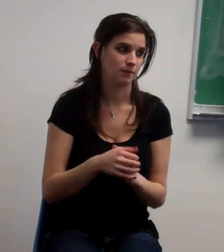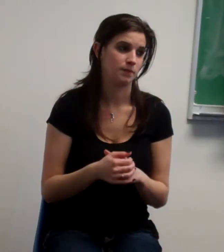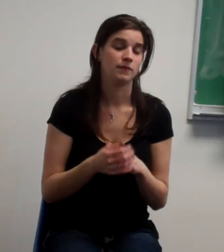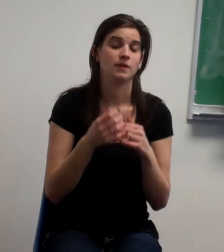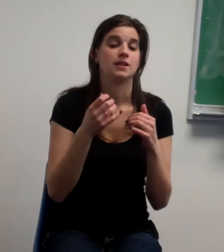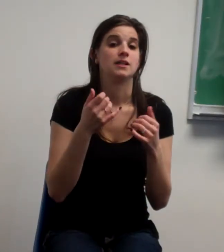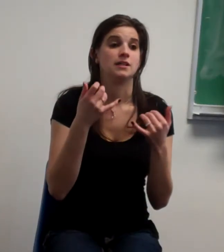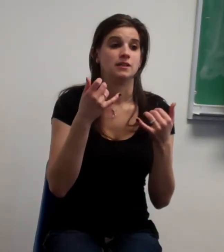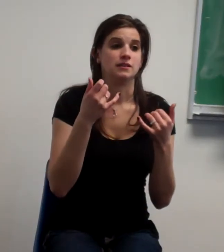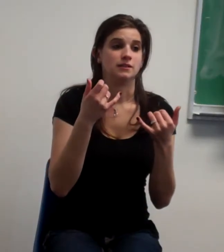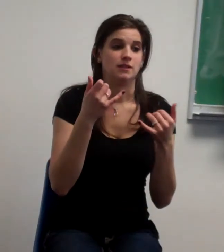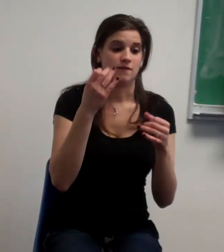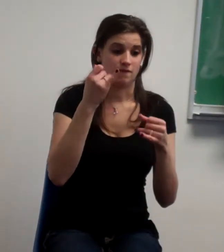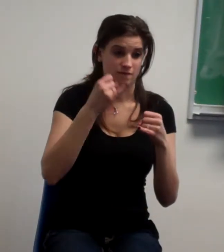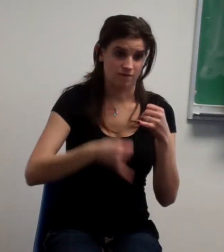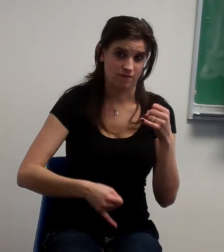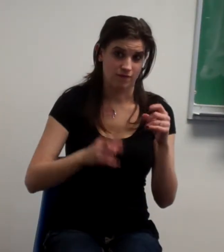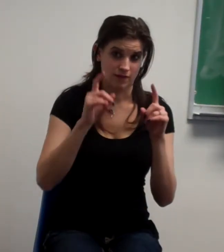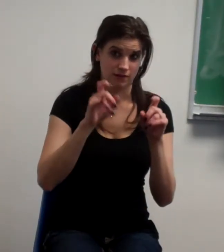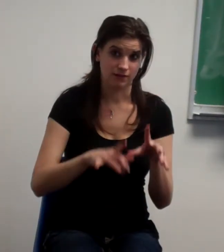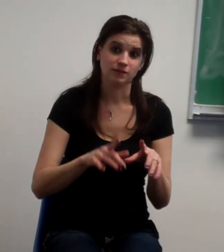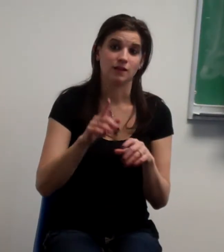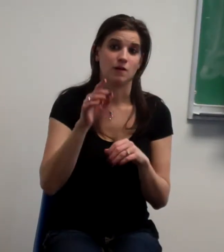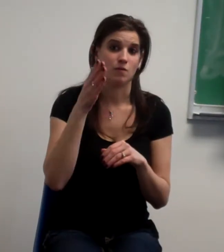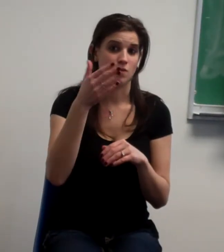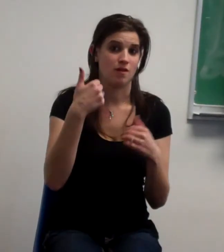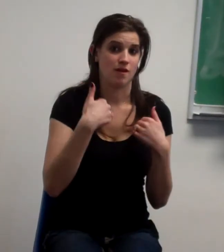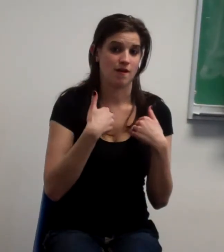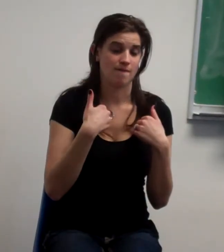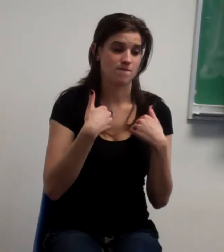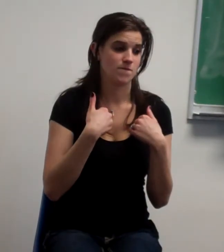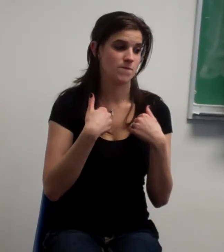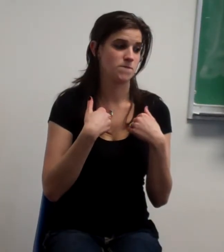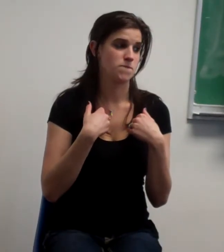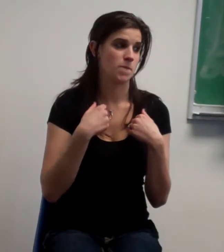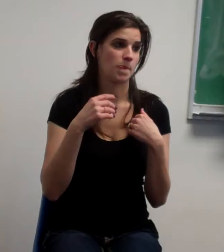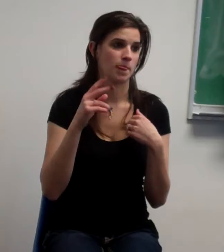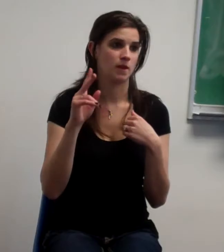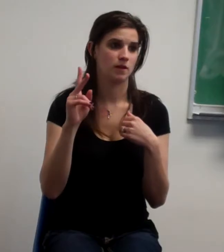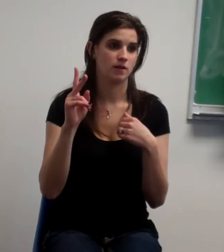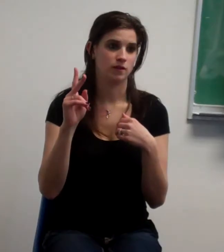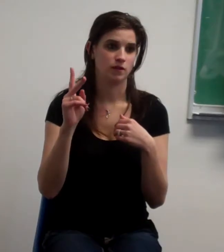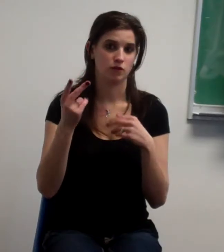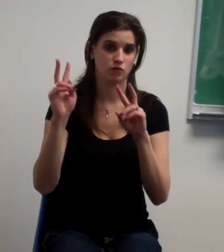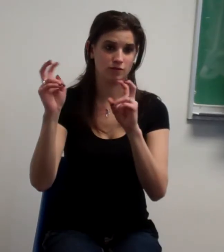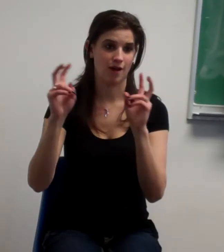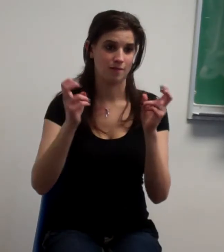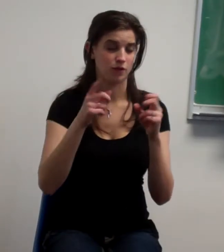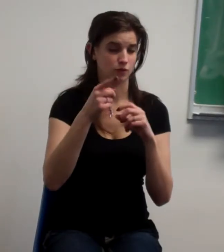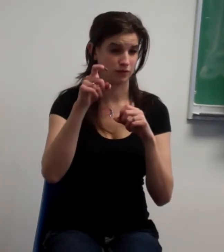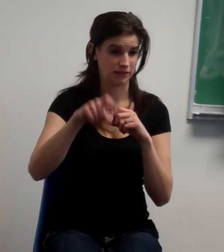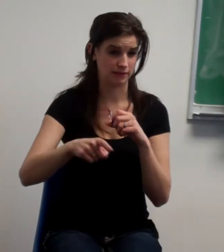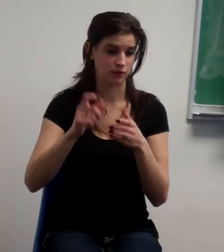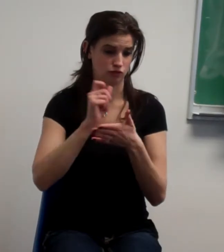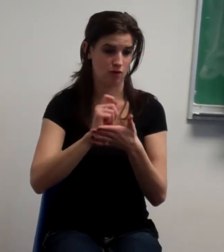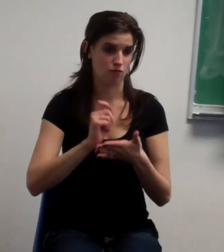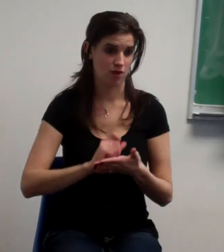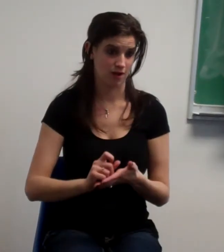essays and write on one of those essays. Okay? And you need to bring that essay into class to turn it in. That's 50